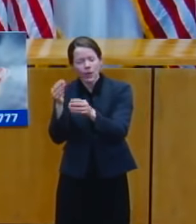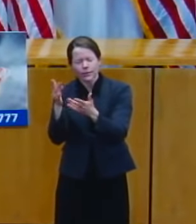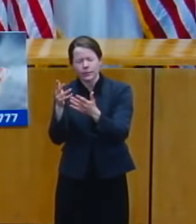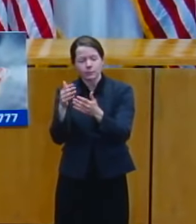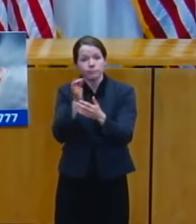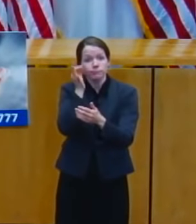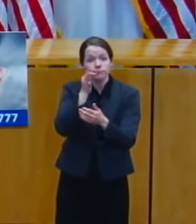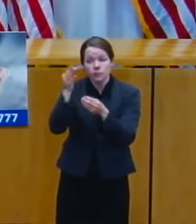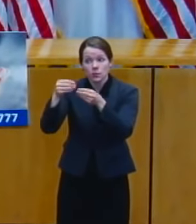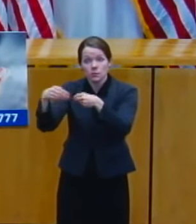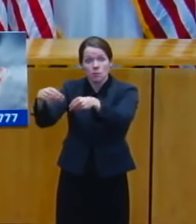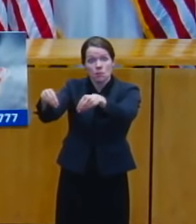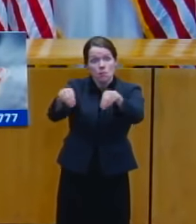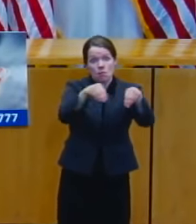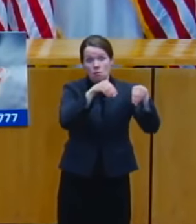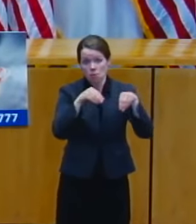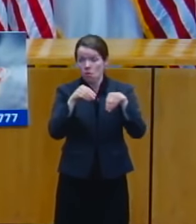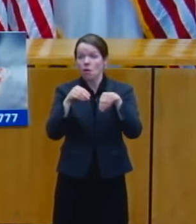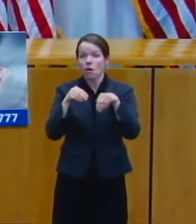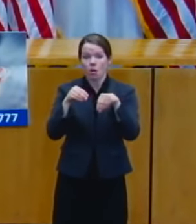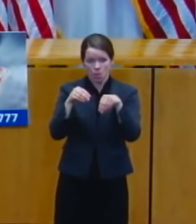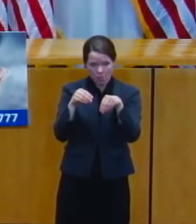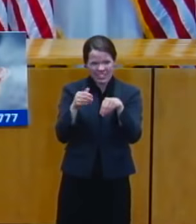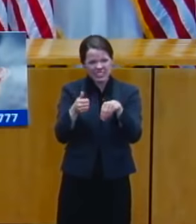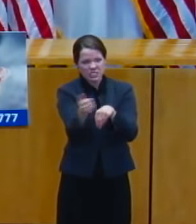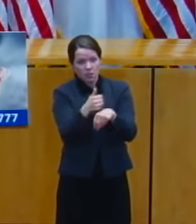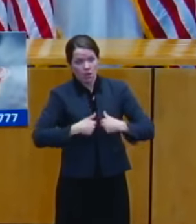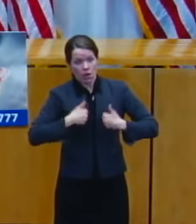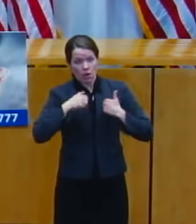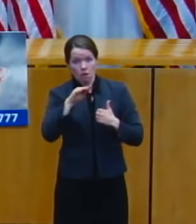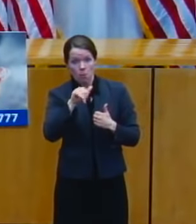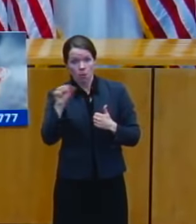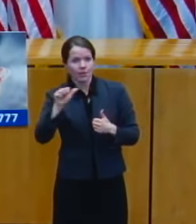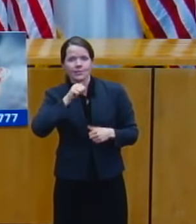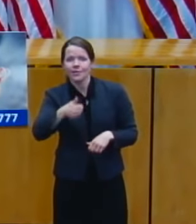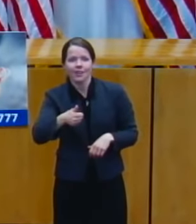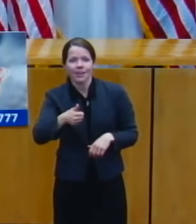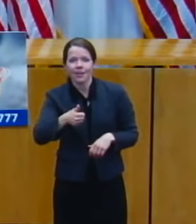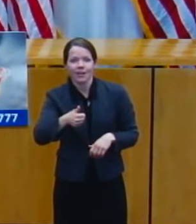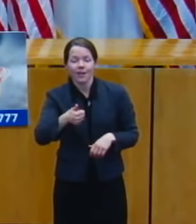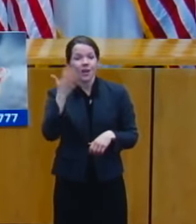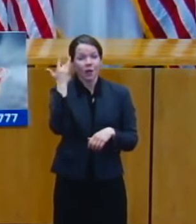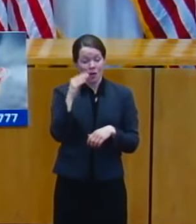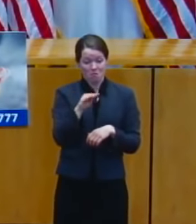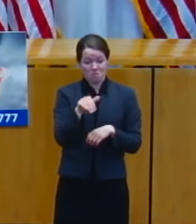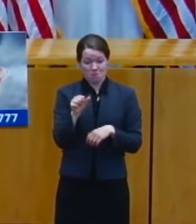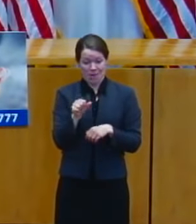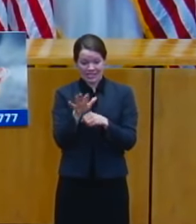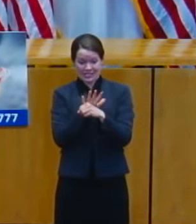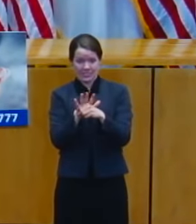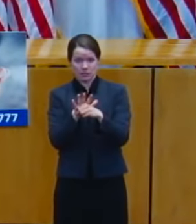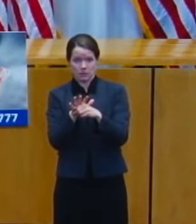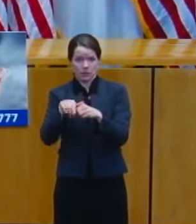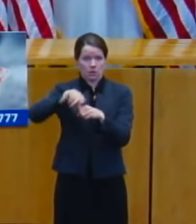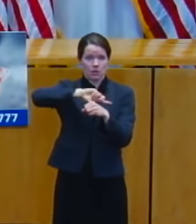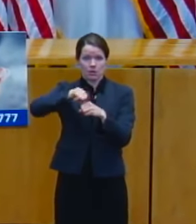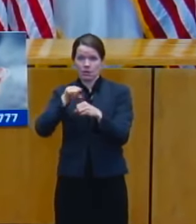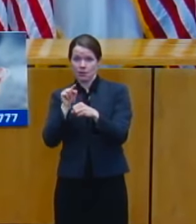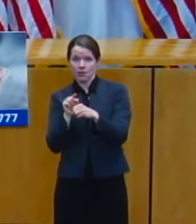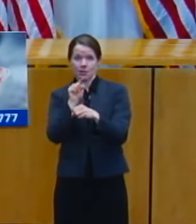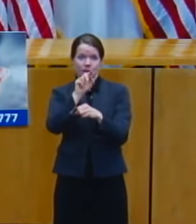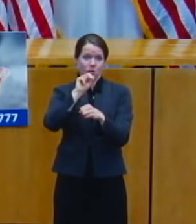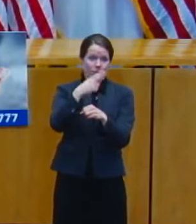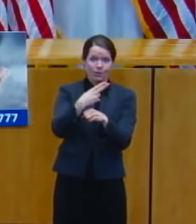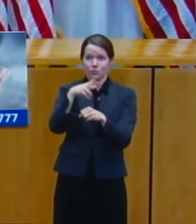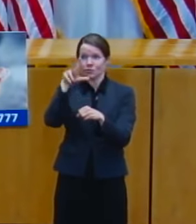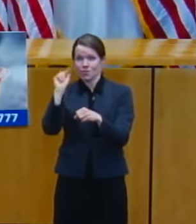dispensaries in Massachusetts are not from Massachusetts because many of the states around us, in fact, I think almost all of them, have